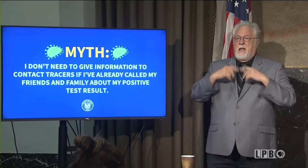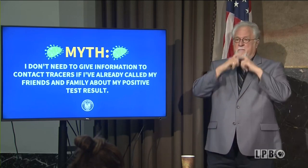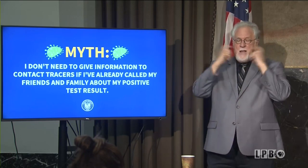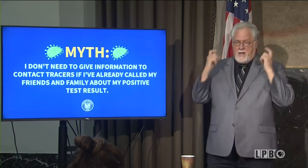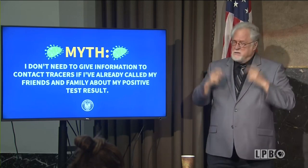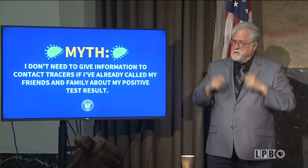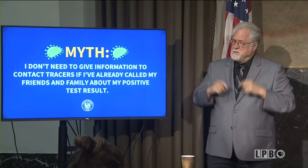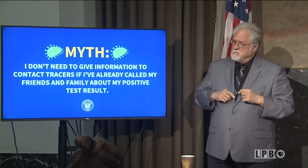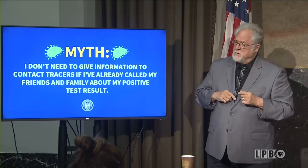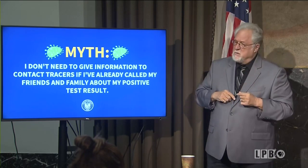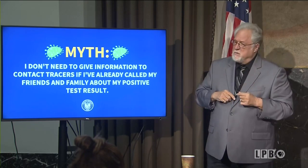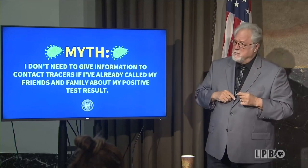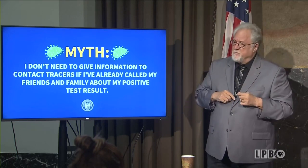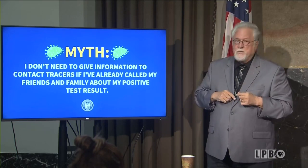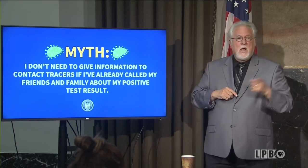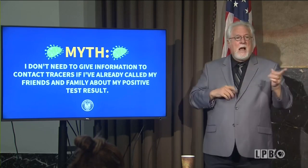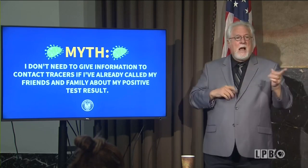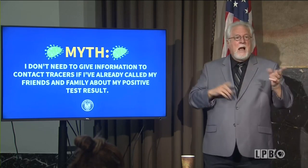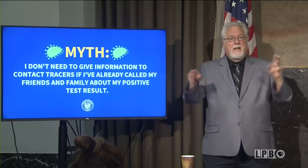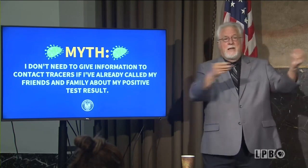masks.